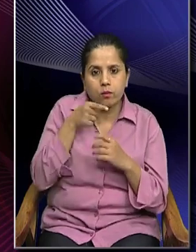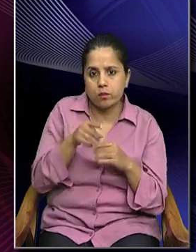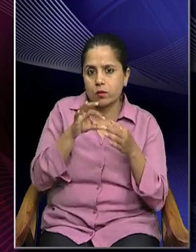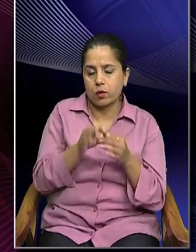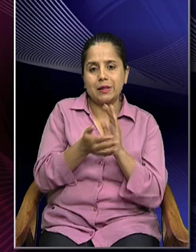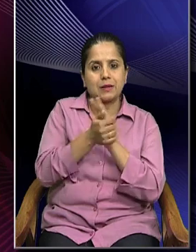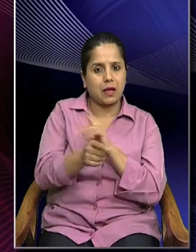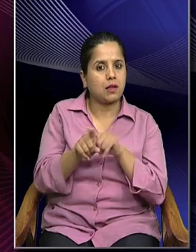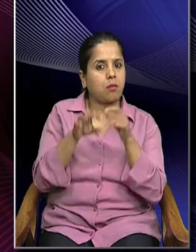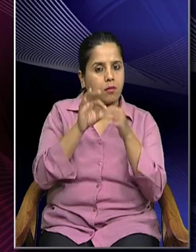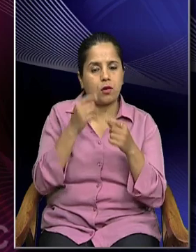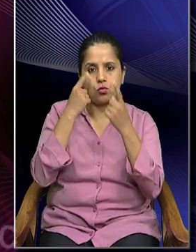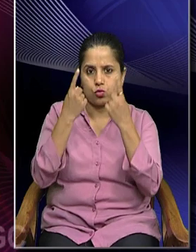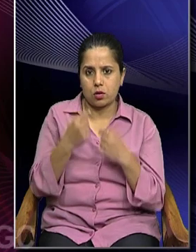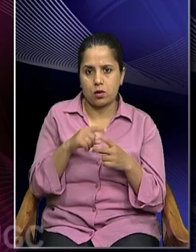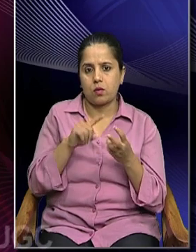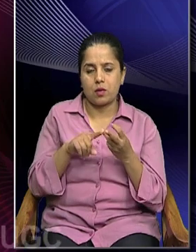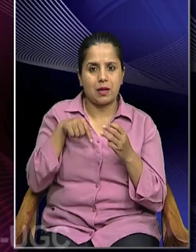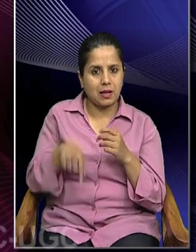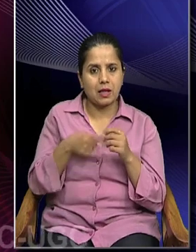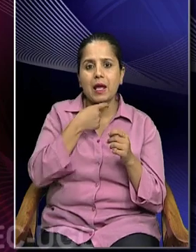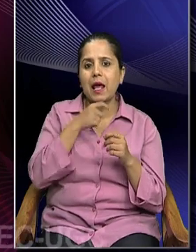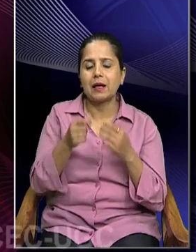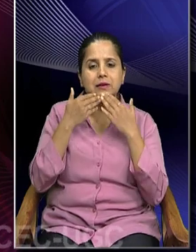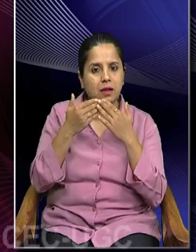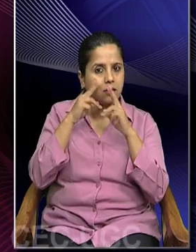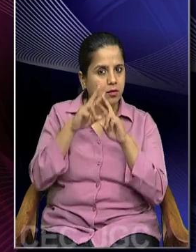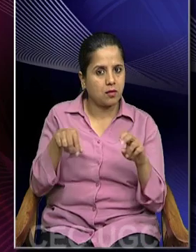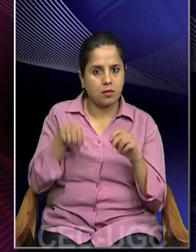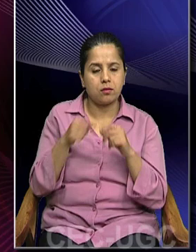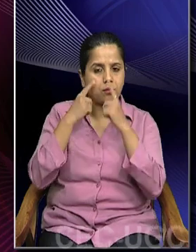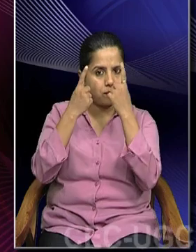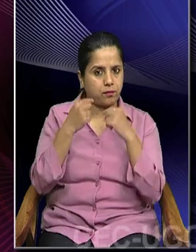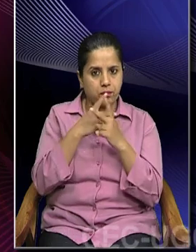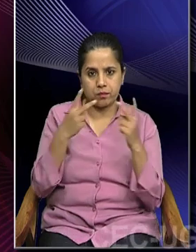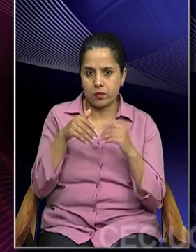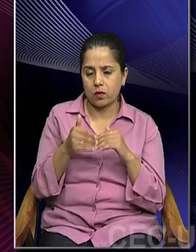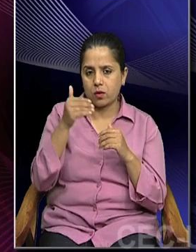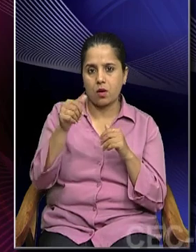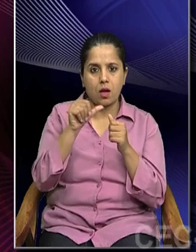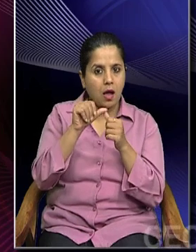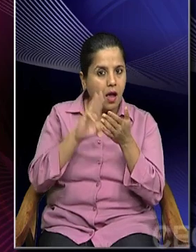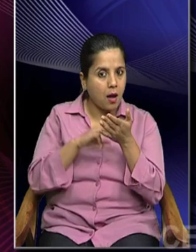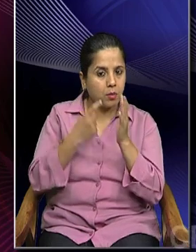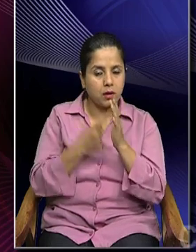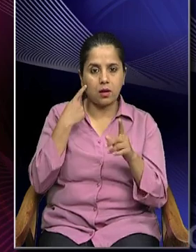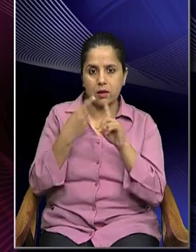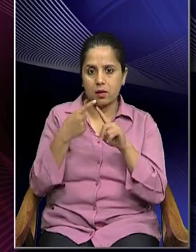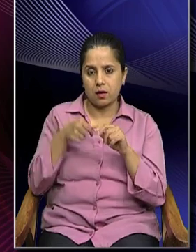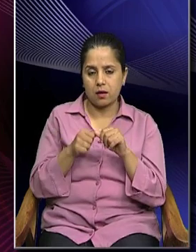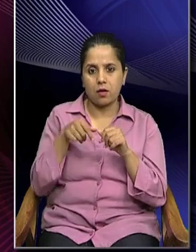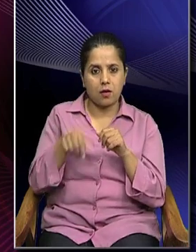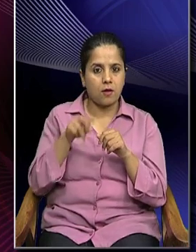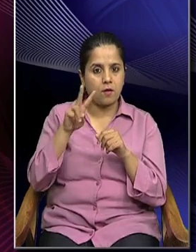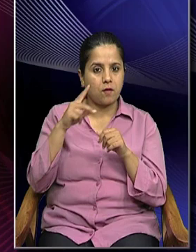competency-based assessment and the case study analysis. Next is your Amrita Vishwa